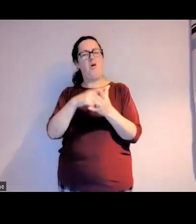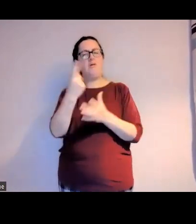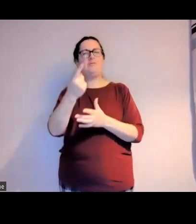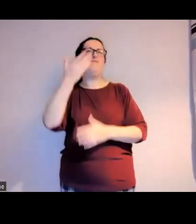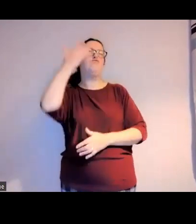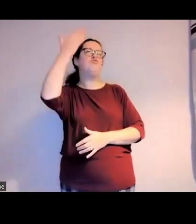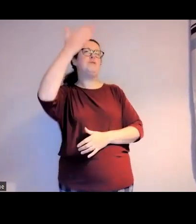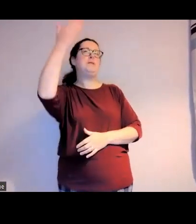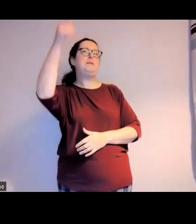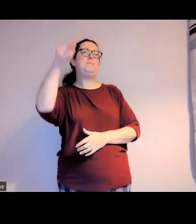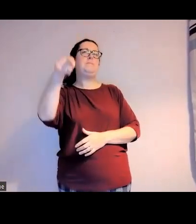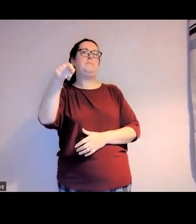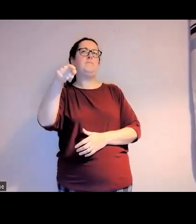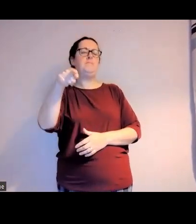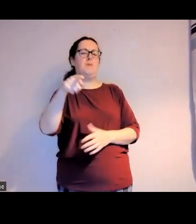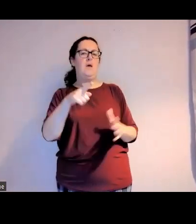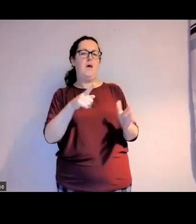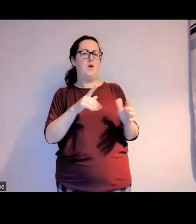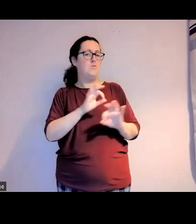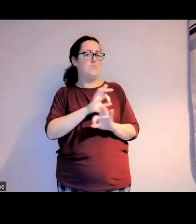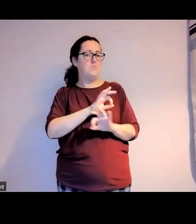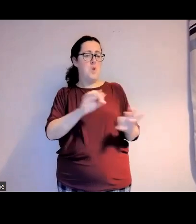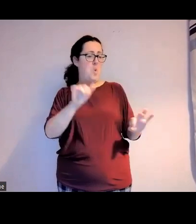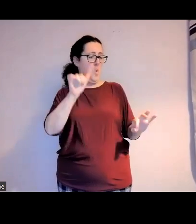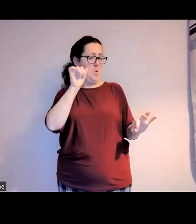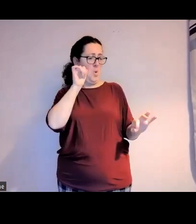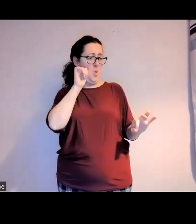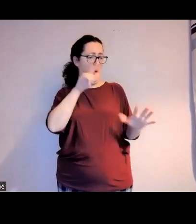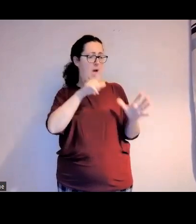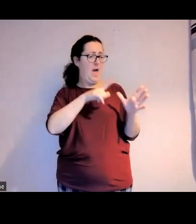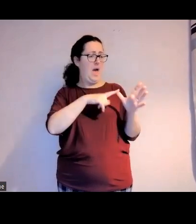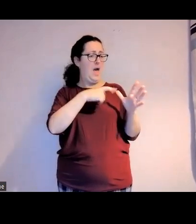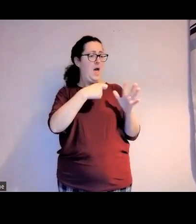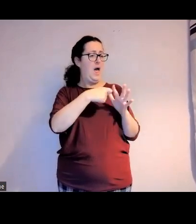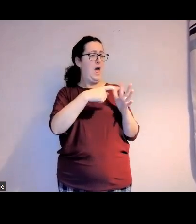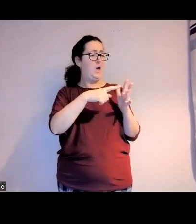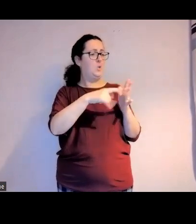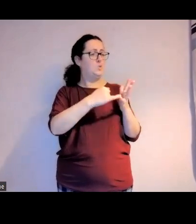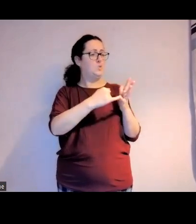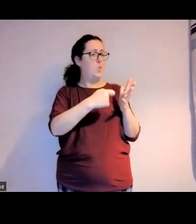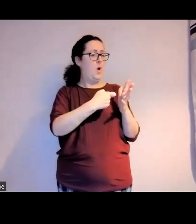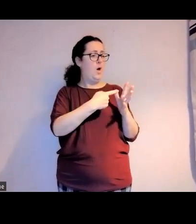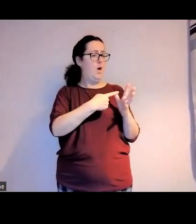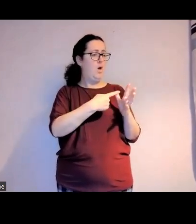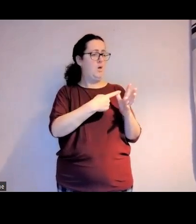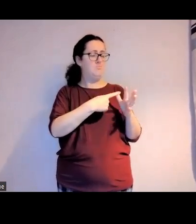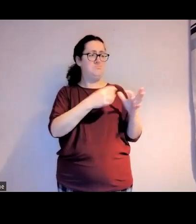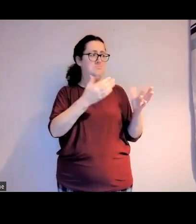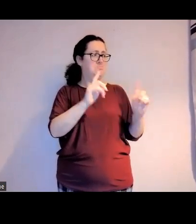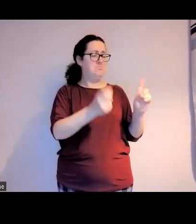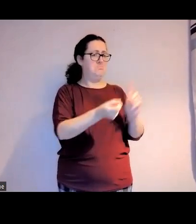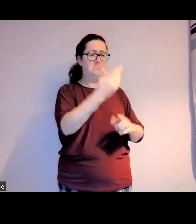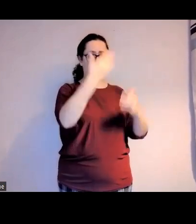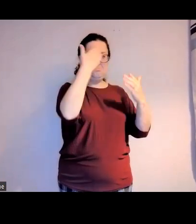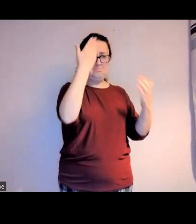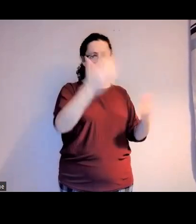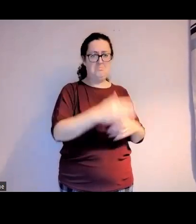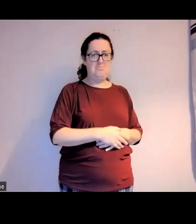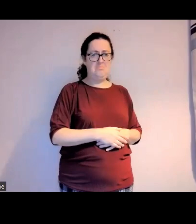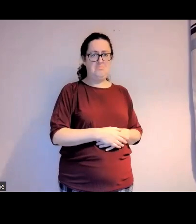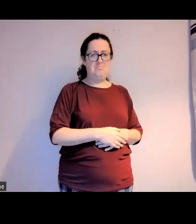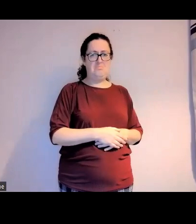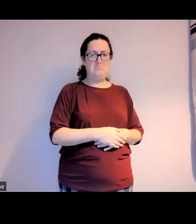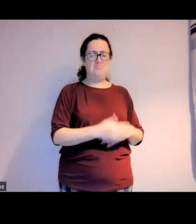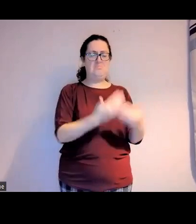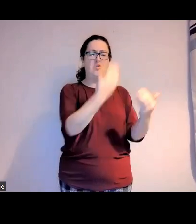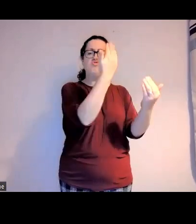dreamer. No one knows what has become of Akosua. Oh, some gravestones